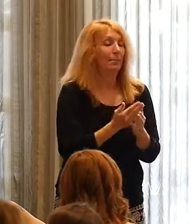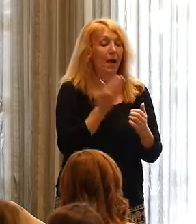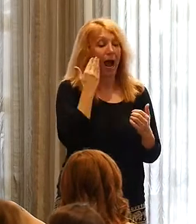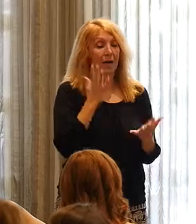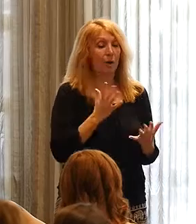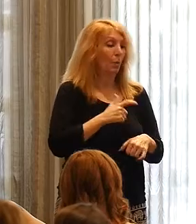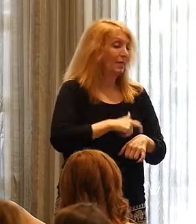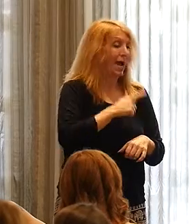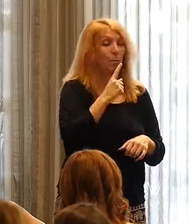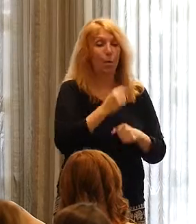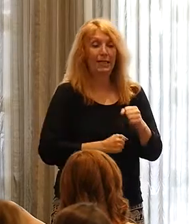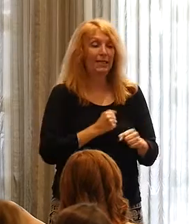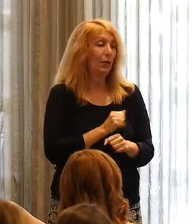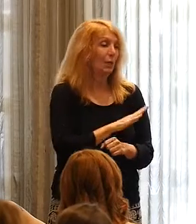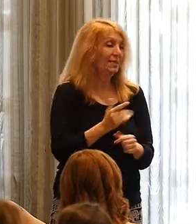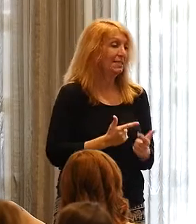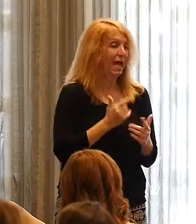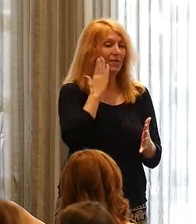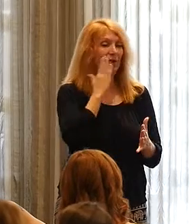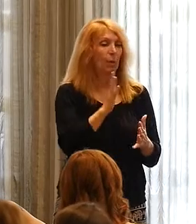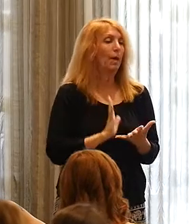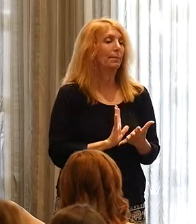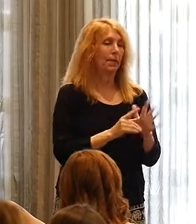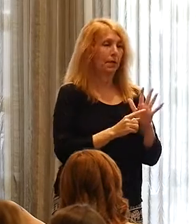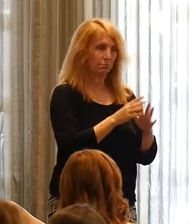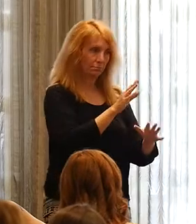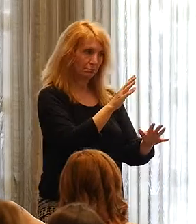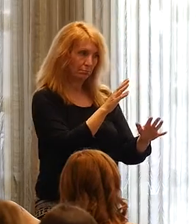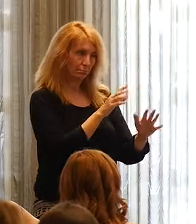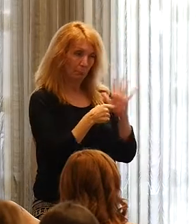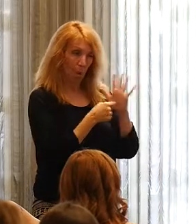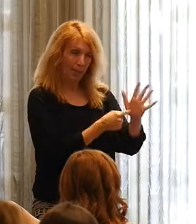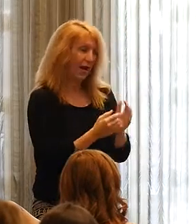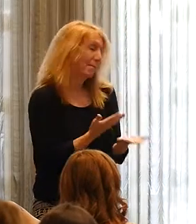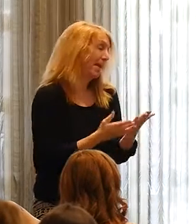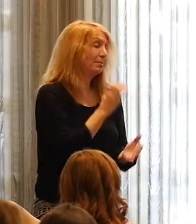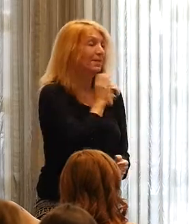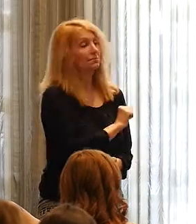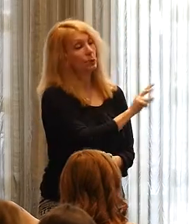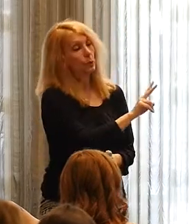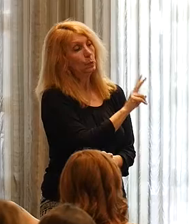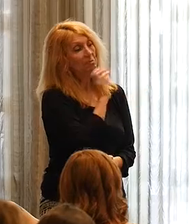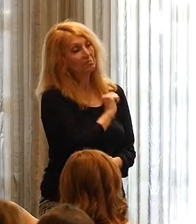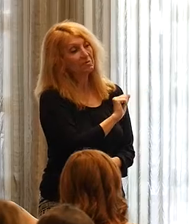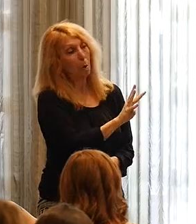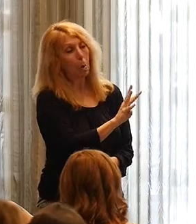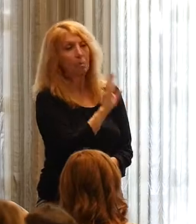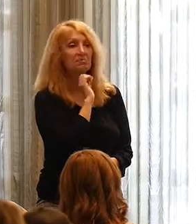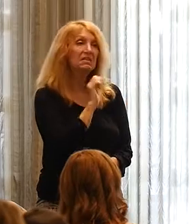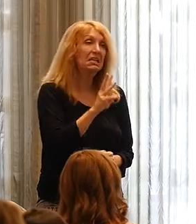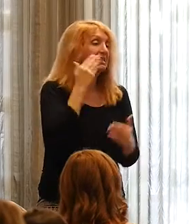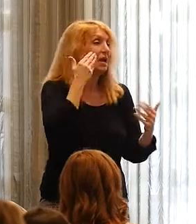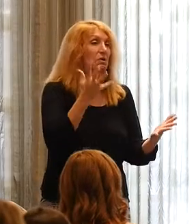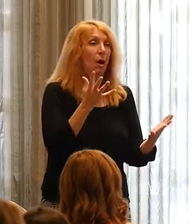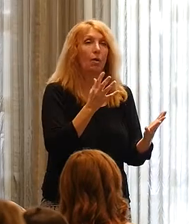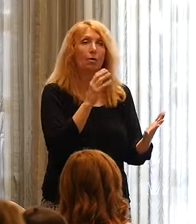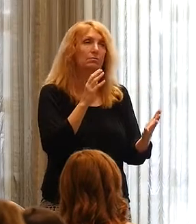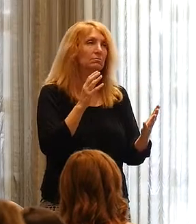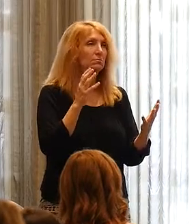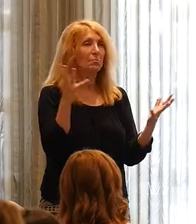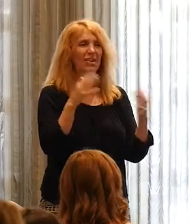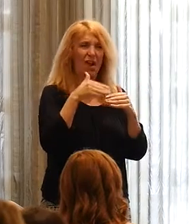time or what year in his life it's going to be pointed out to him, if he'll be 2 or 4 or 6. I don't imagine it's going to be much later